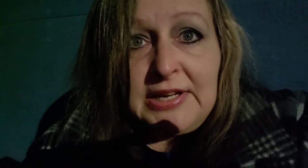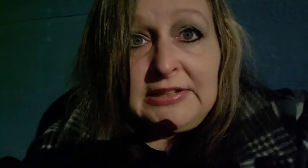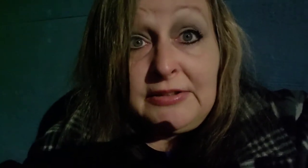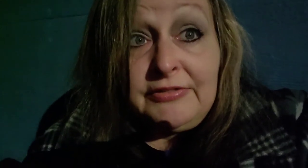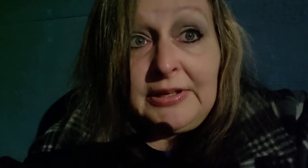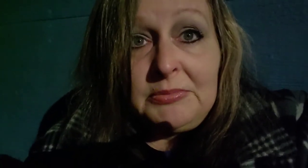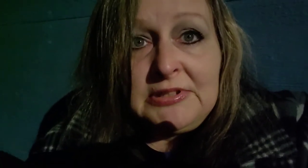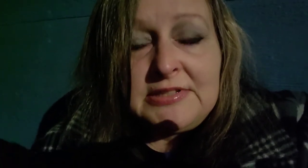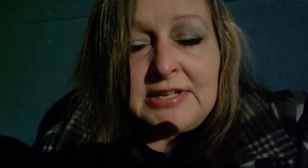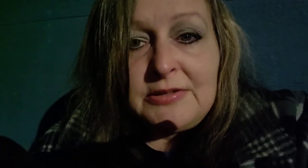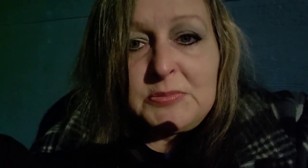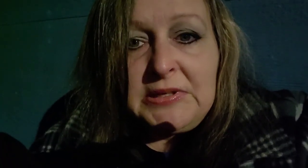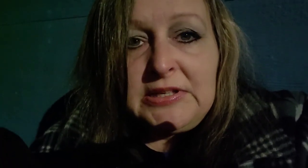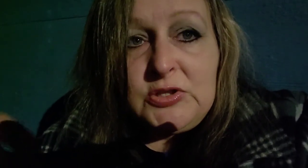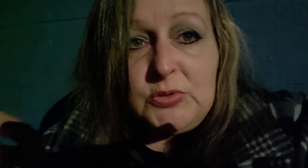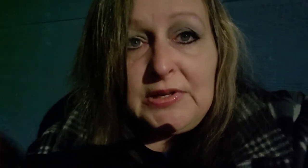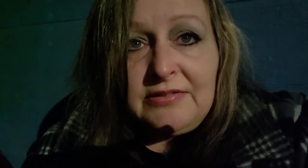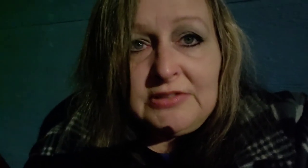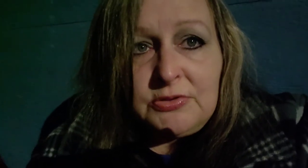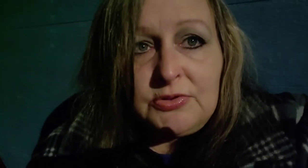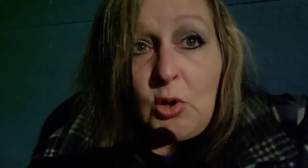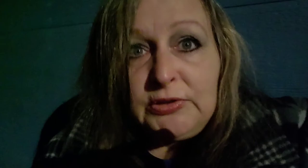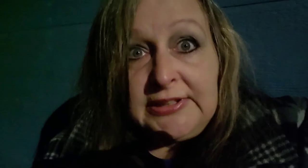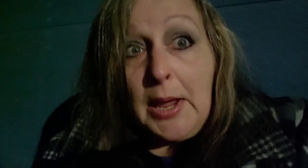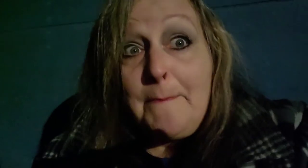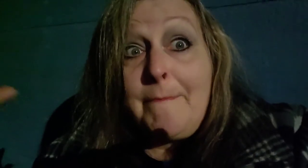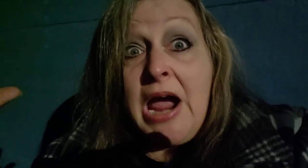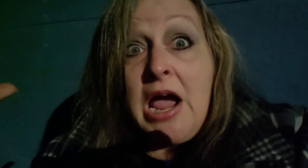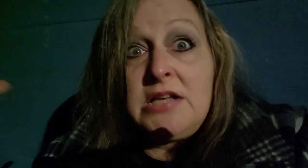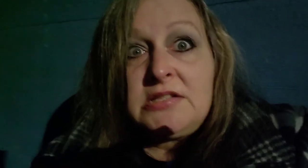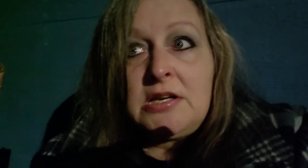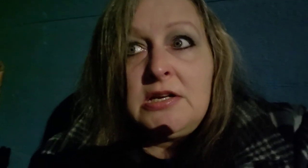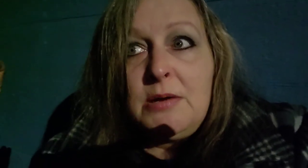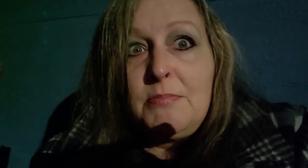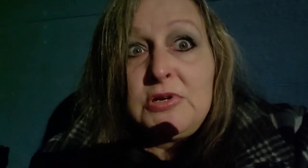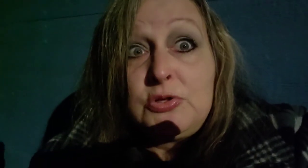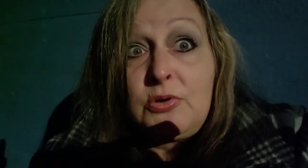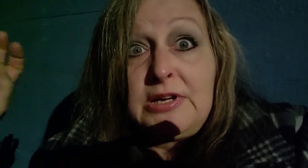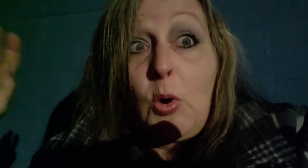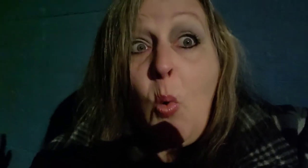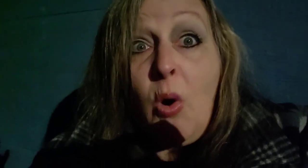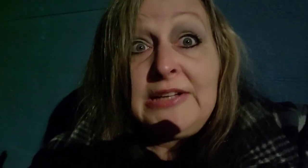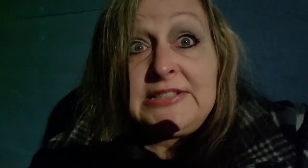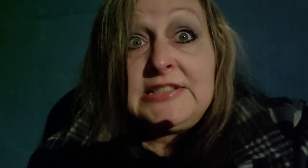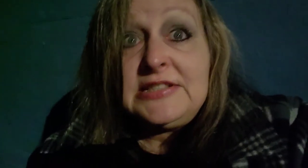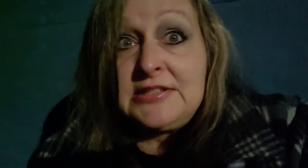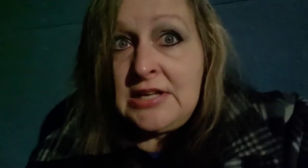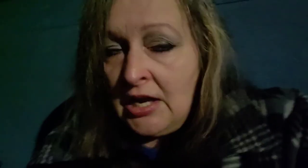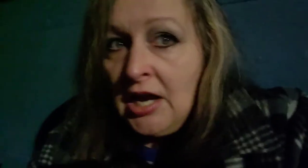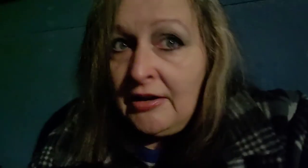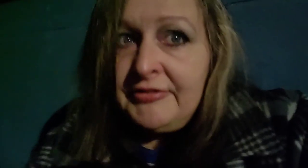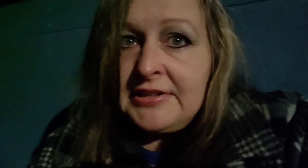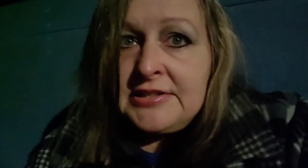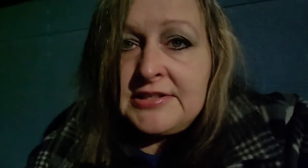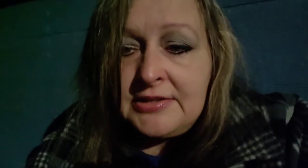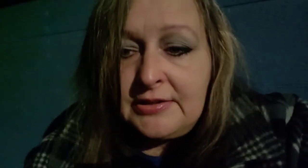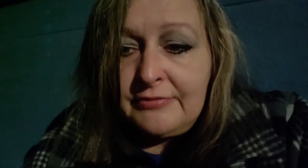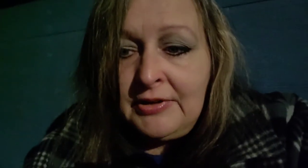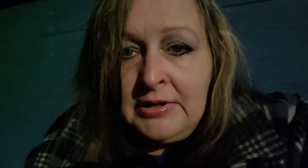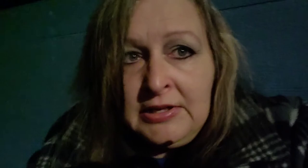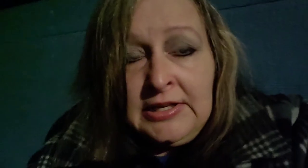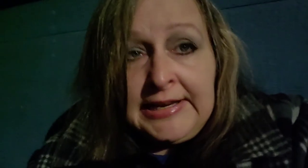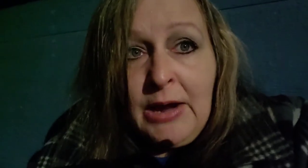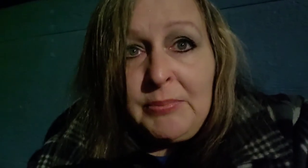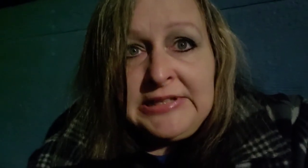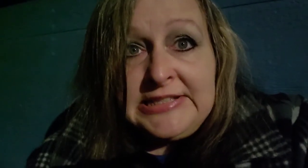trying to protect their families. They're speaking to individuals holding mass majority quantities of things that